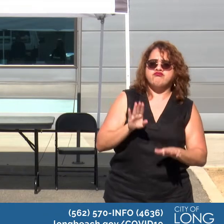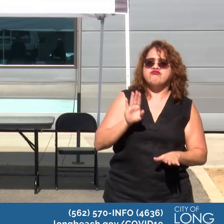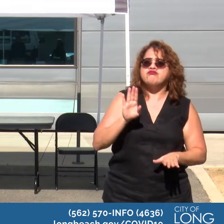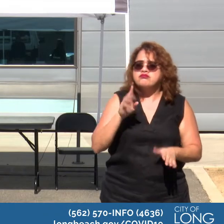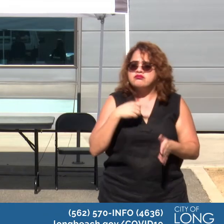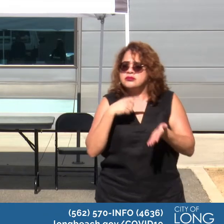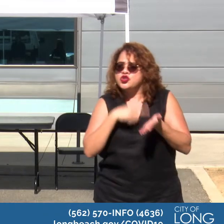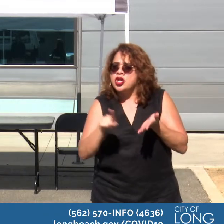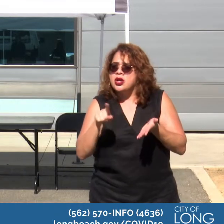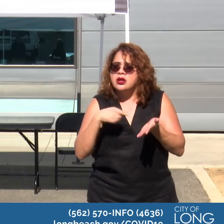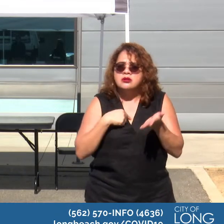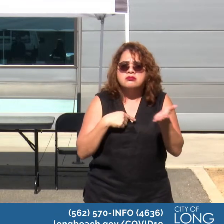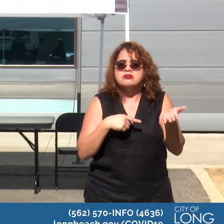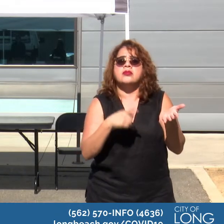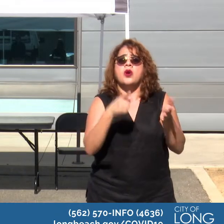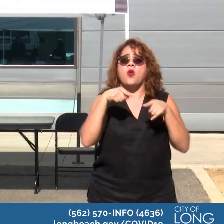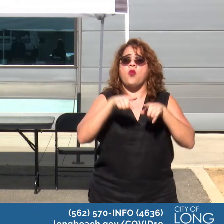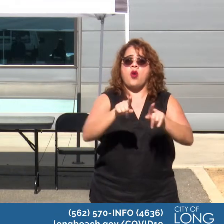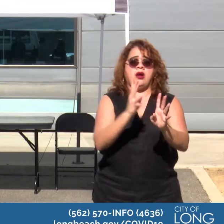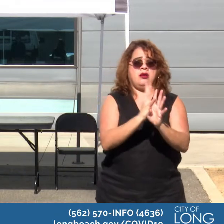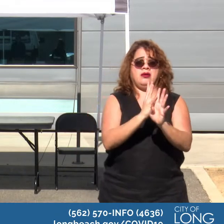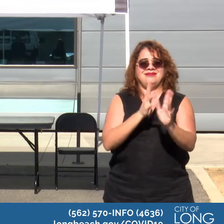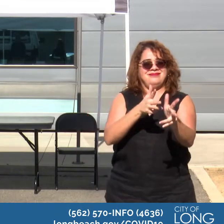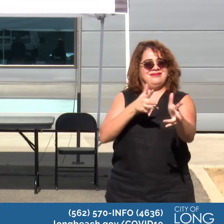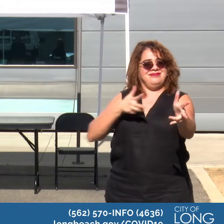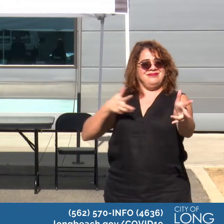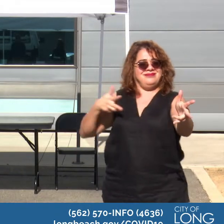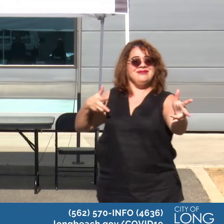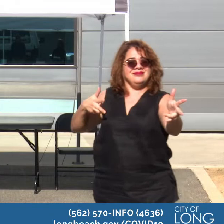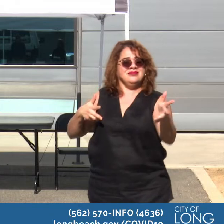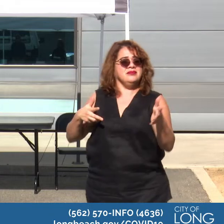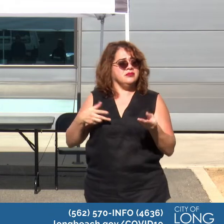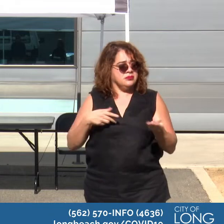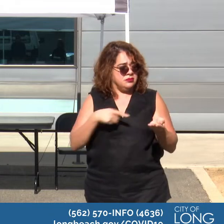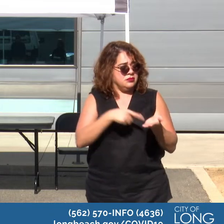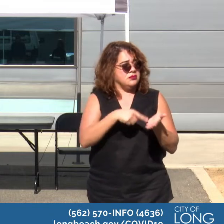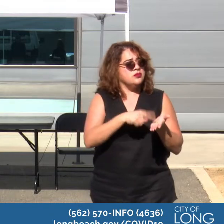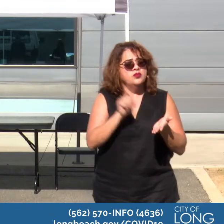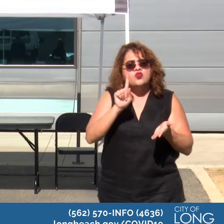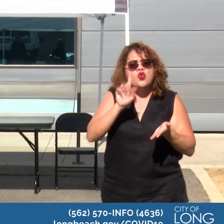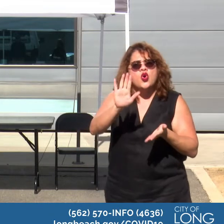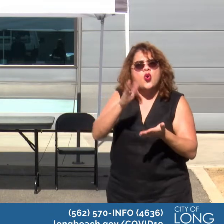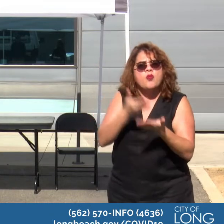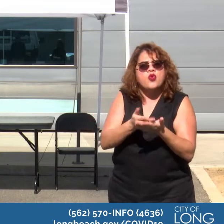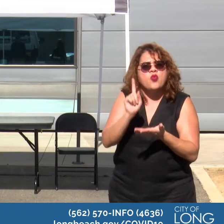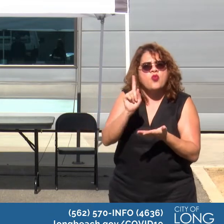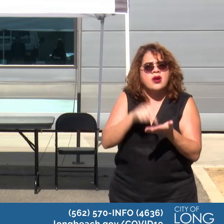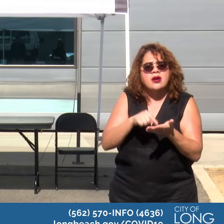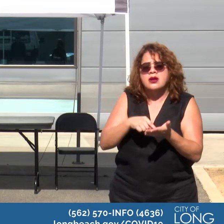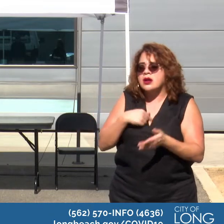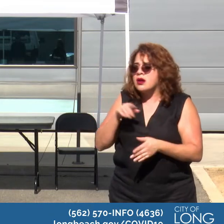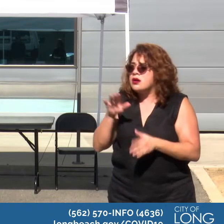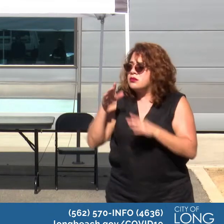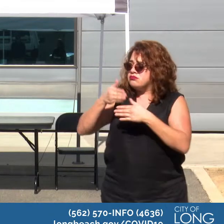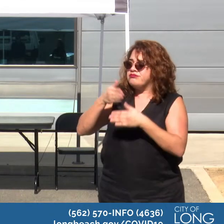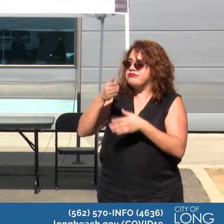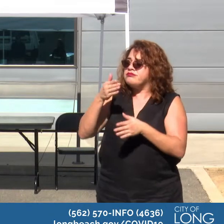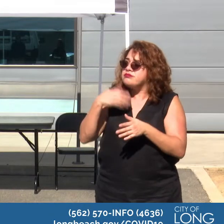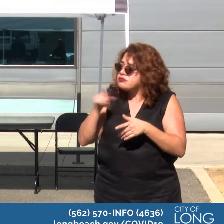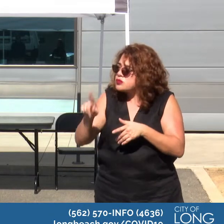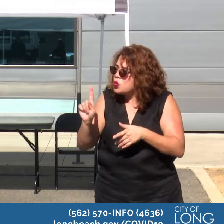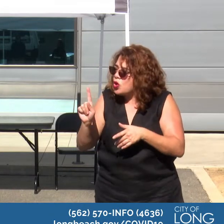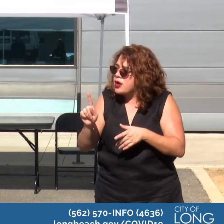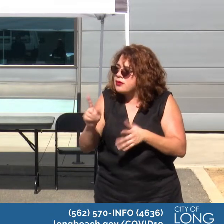please provide their proof. If they do not have the proof that we are asking for, then we do ask that they move along. And so we have turned